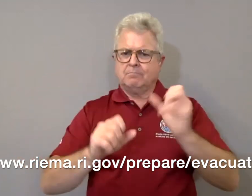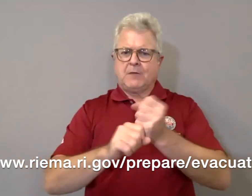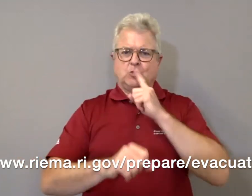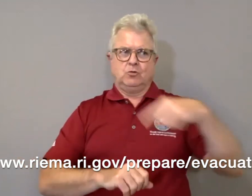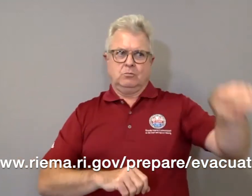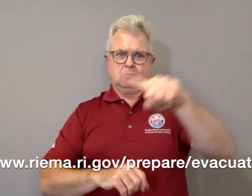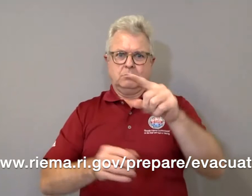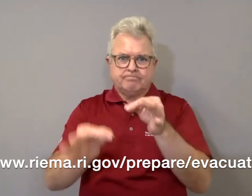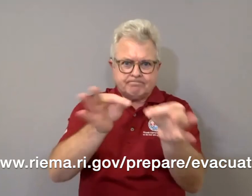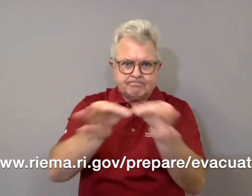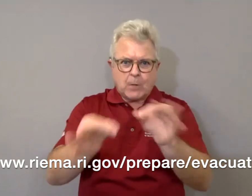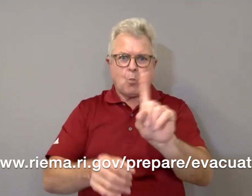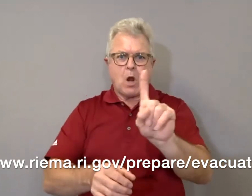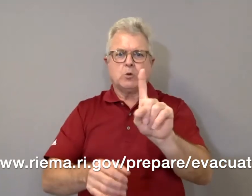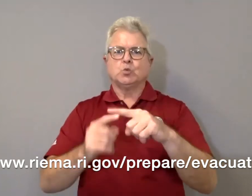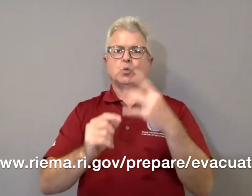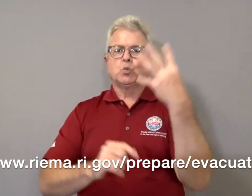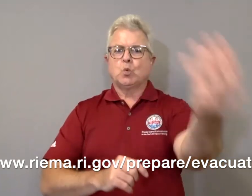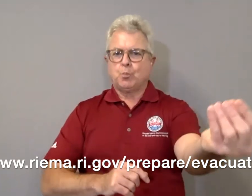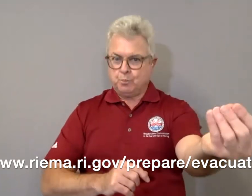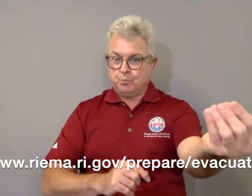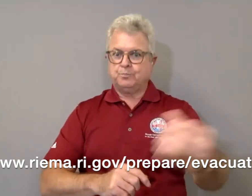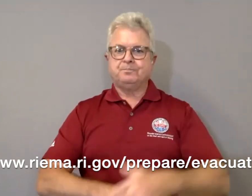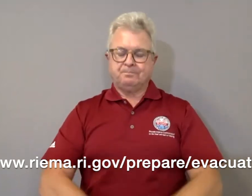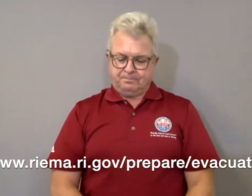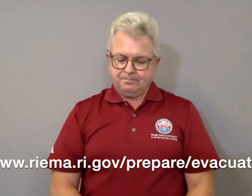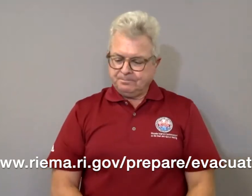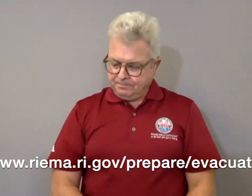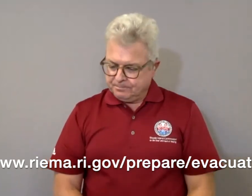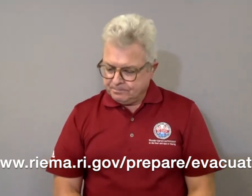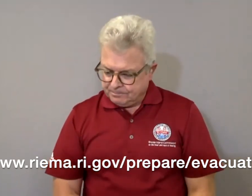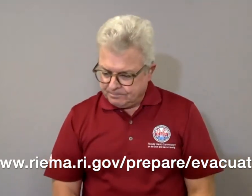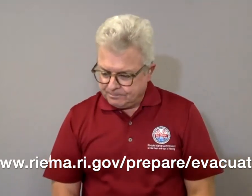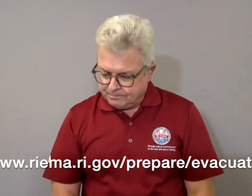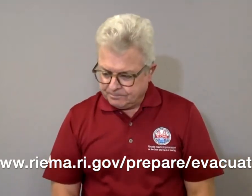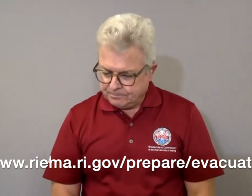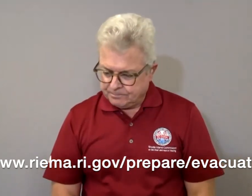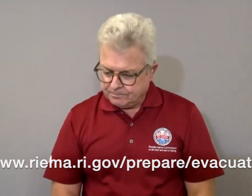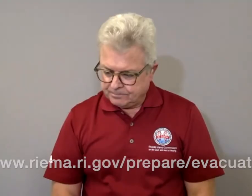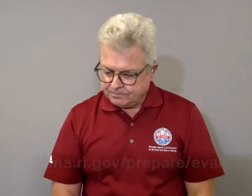and communicate with people to be sure that you have a clear understanding of where you would need to go.